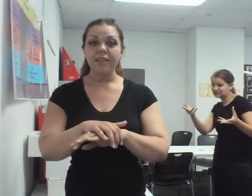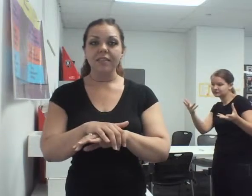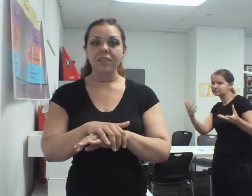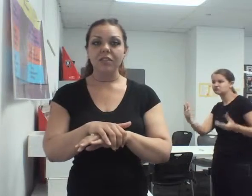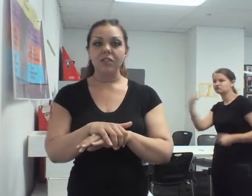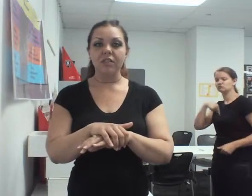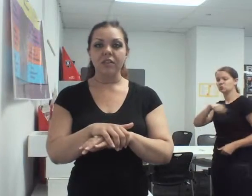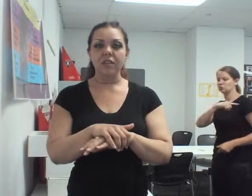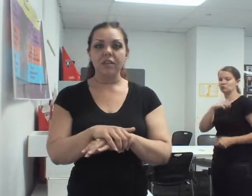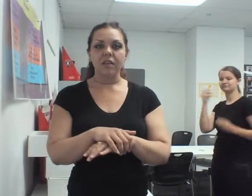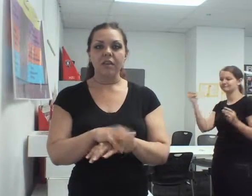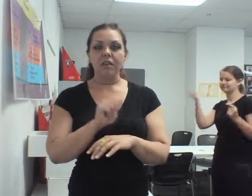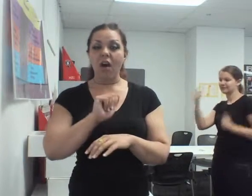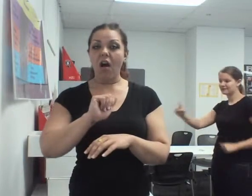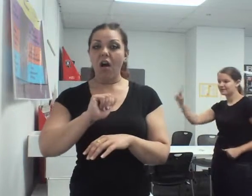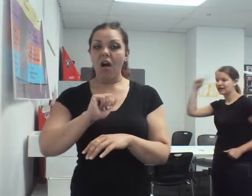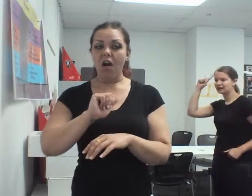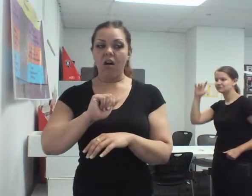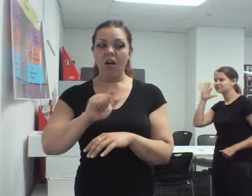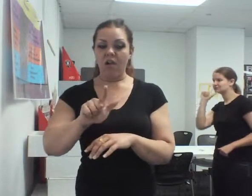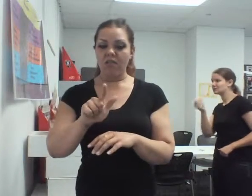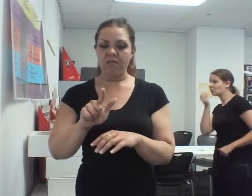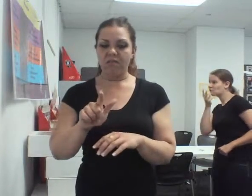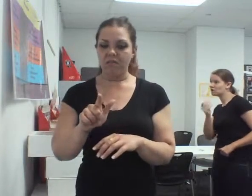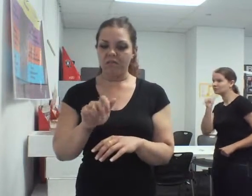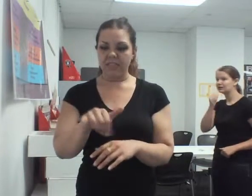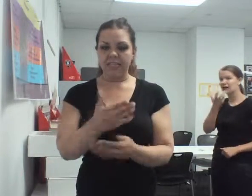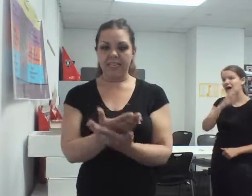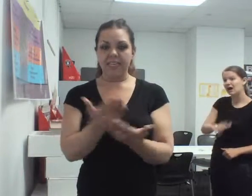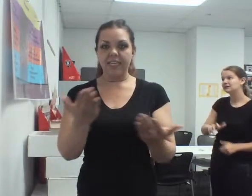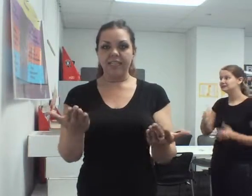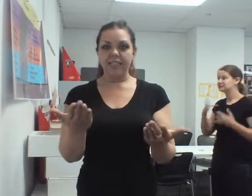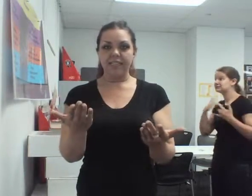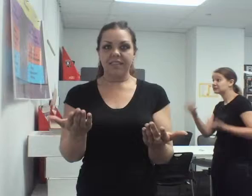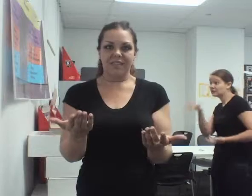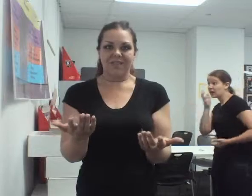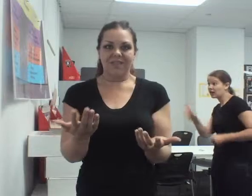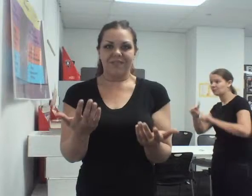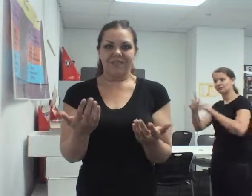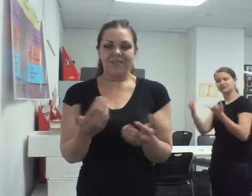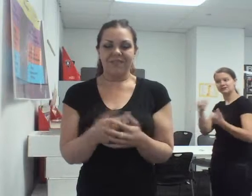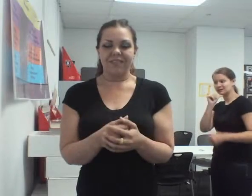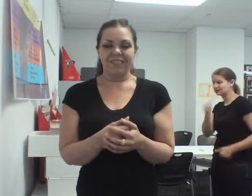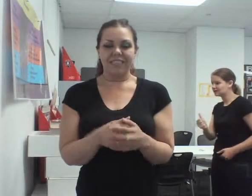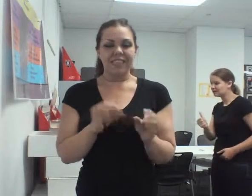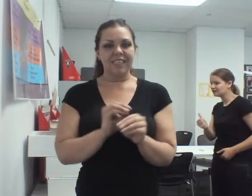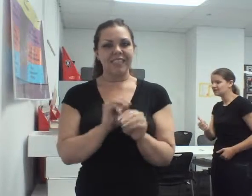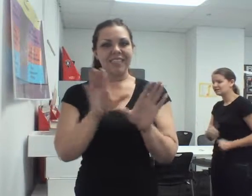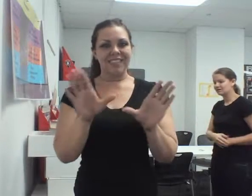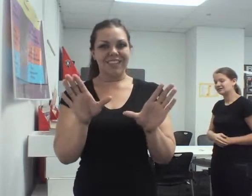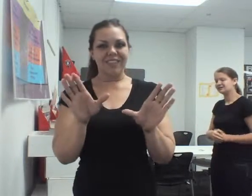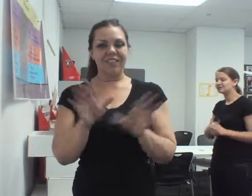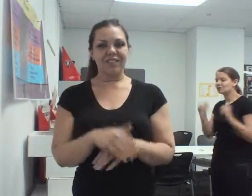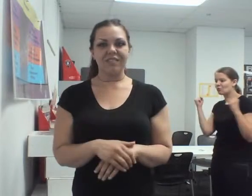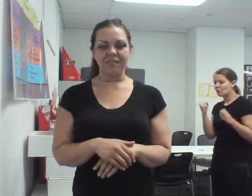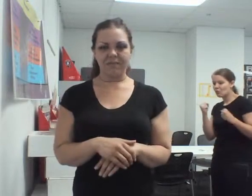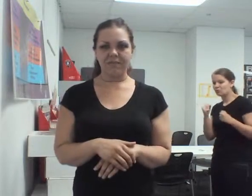thinking, yeah, it's not warm in here, sometimes usually hot in here, but sometimes it's cold. All that stuff is going on in here. Clear and to the point